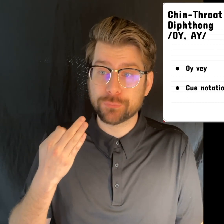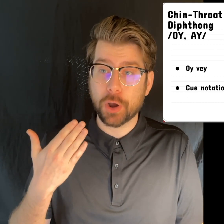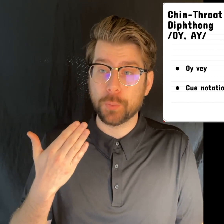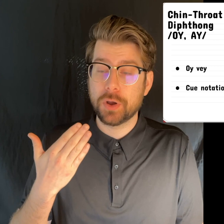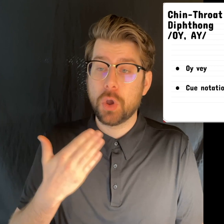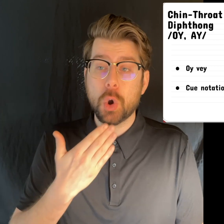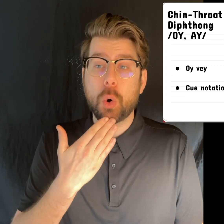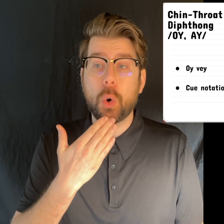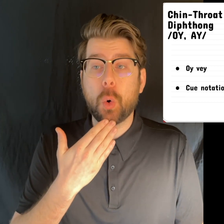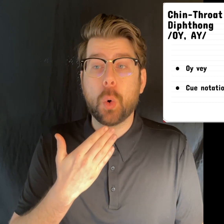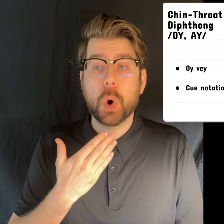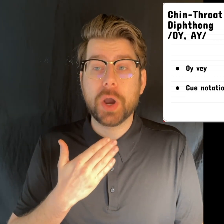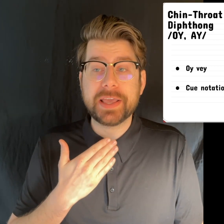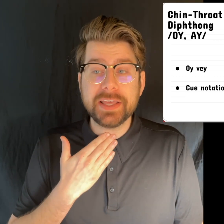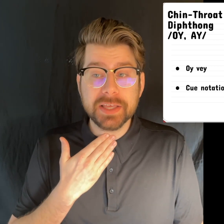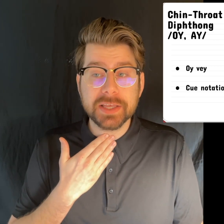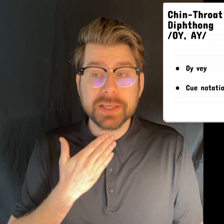throat. Oy